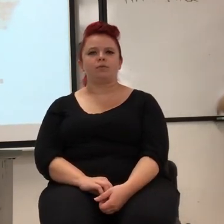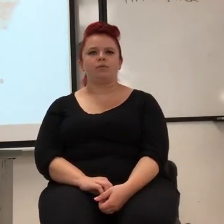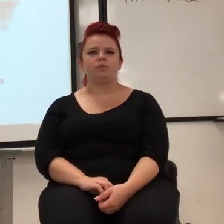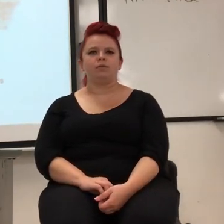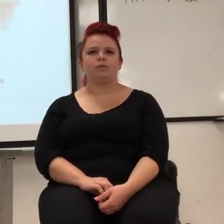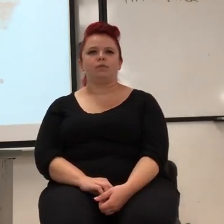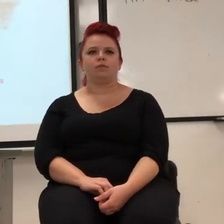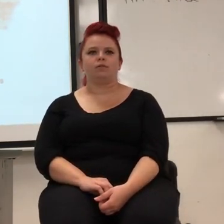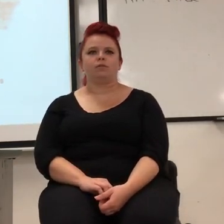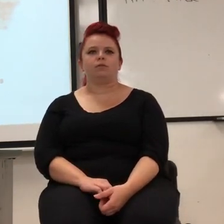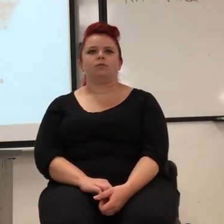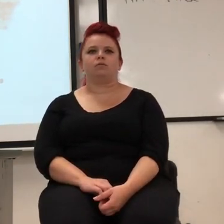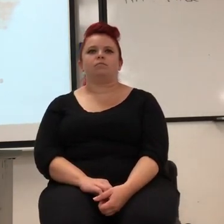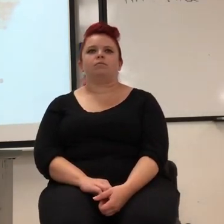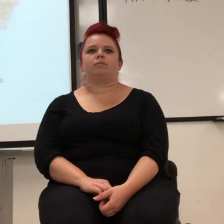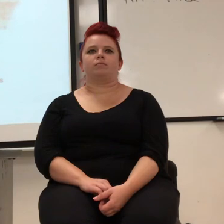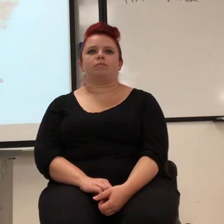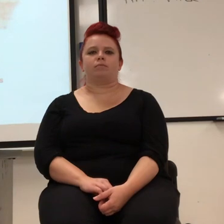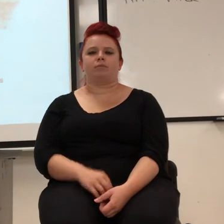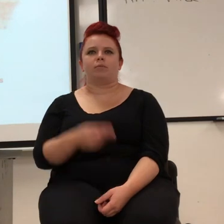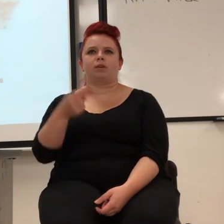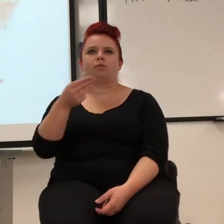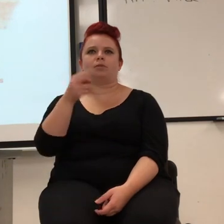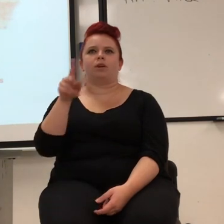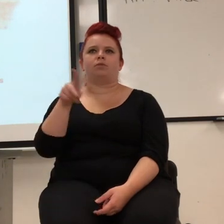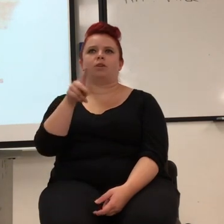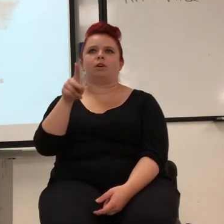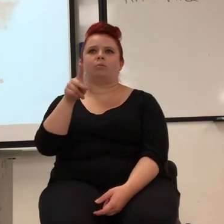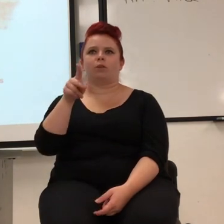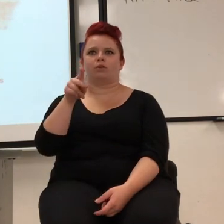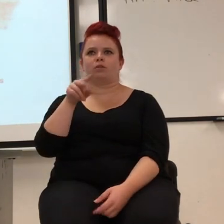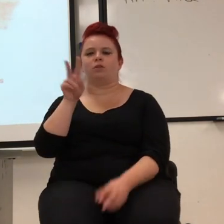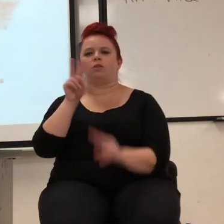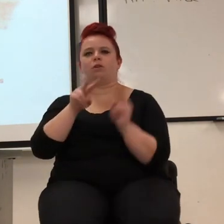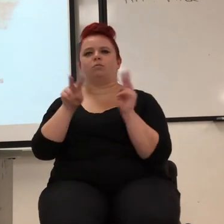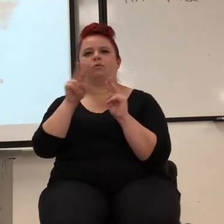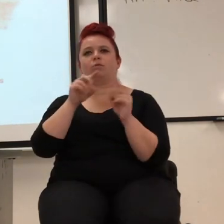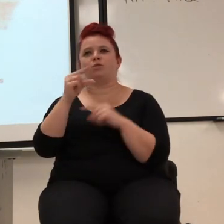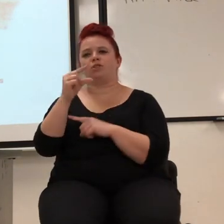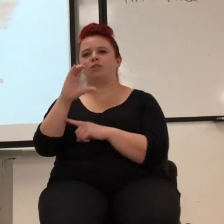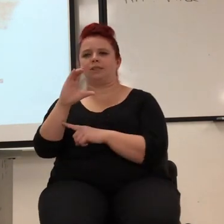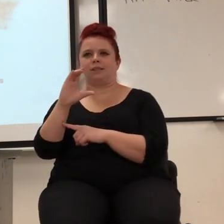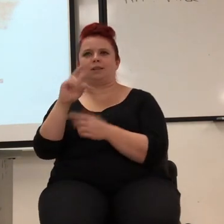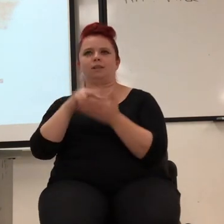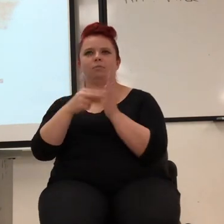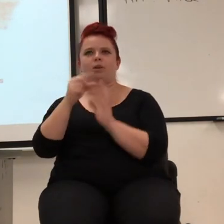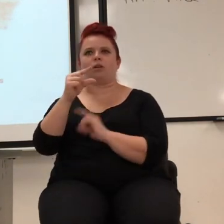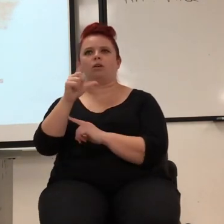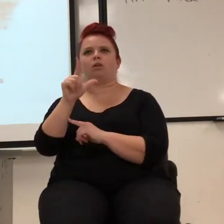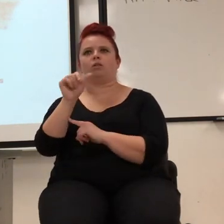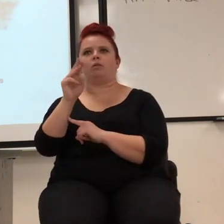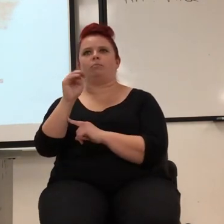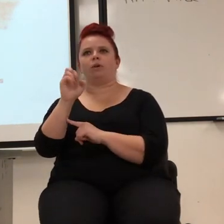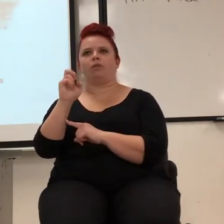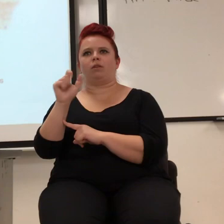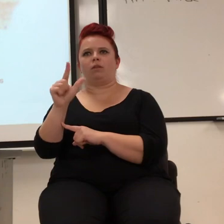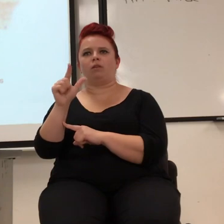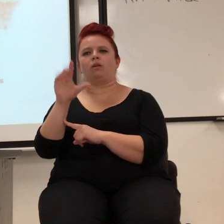The hydrostatic pressure observed, the GC, glomerular capillaries. And they put a number to it. It's